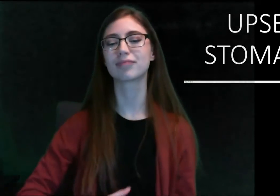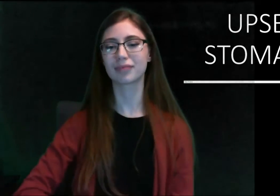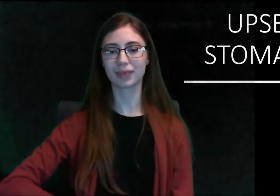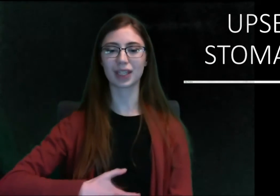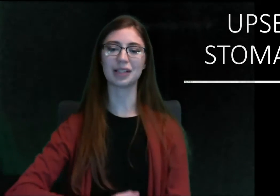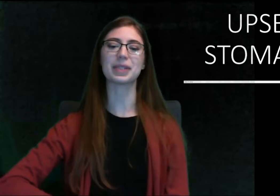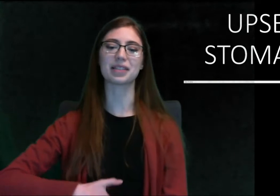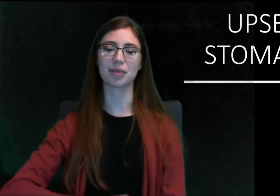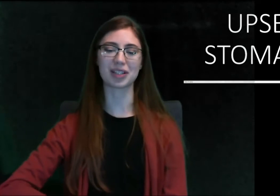Upset stomach.